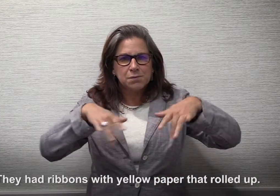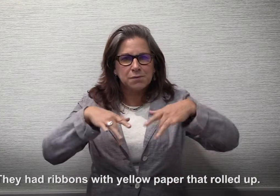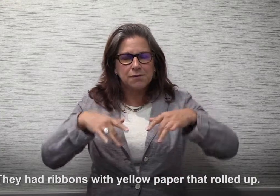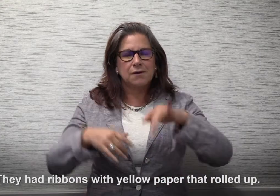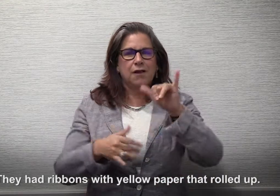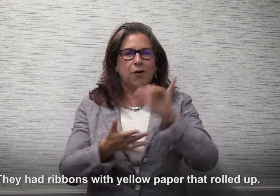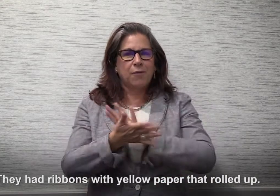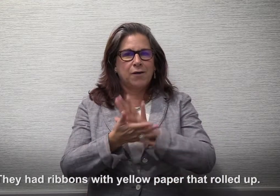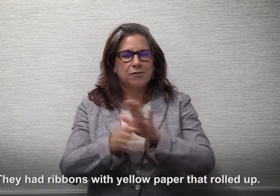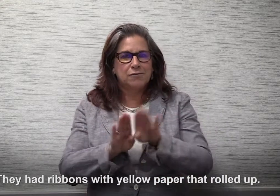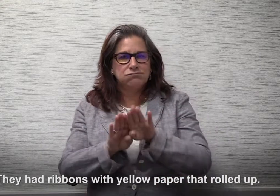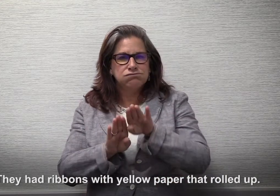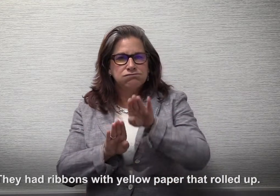yellow paper that rolled up.